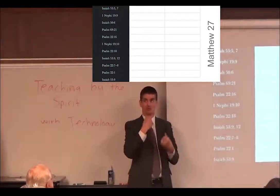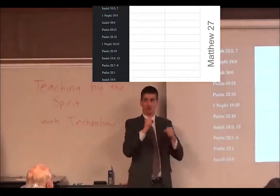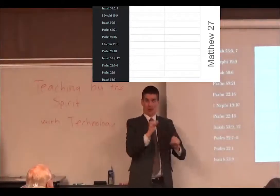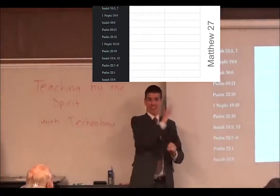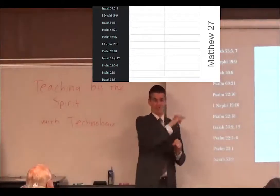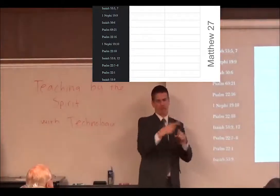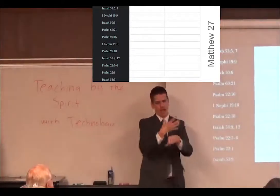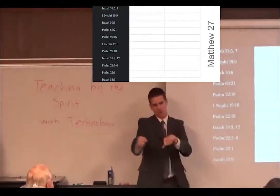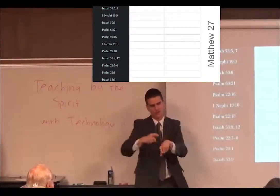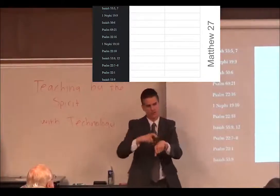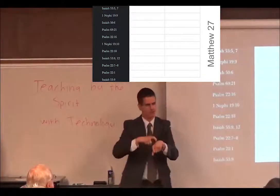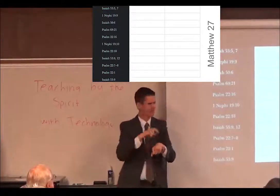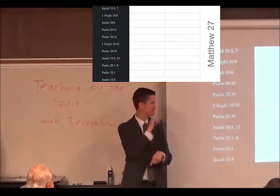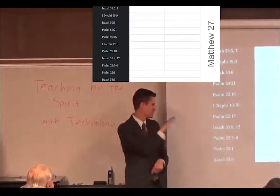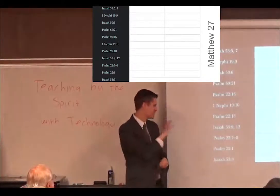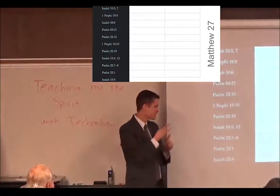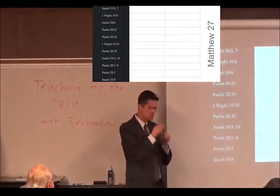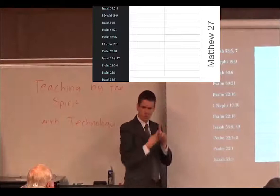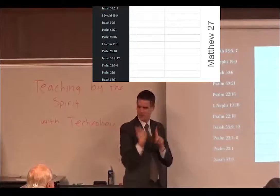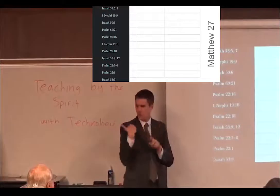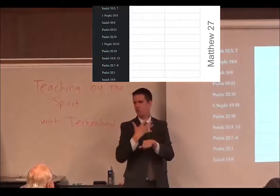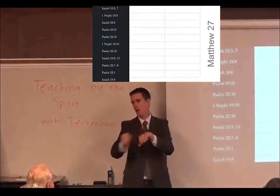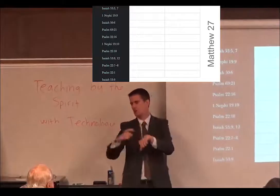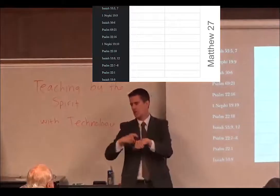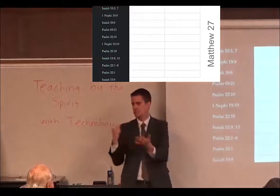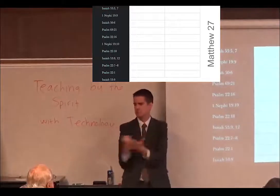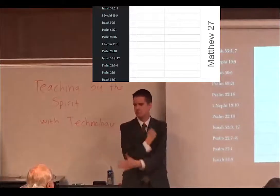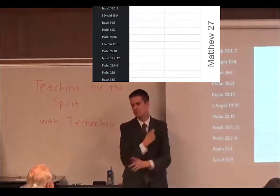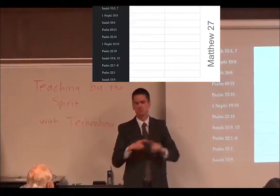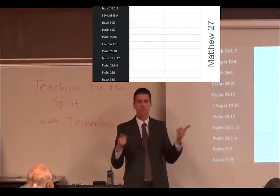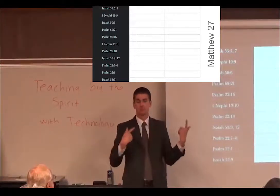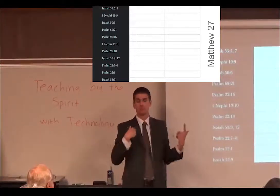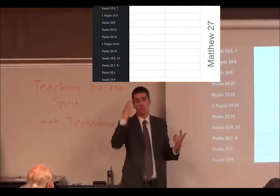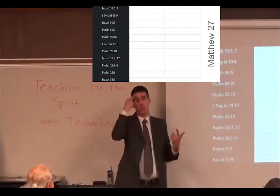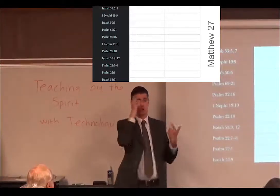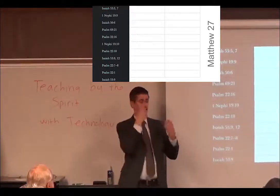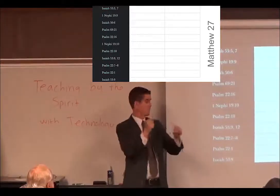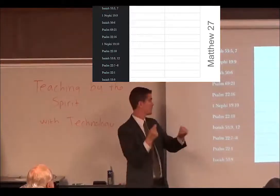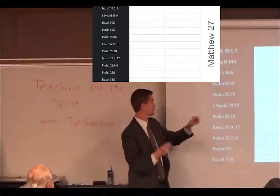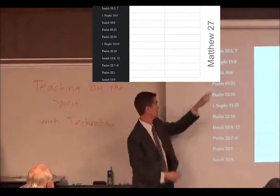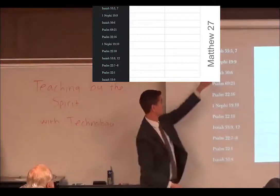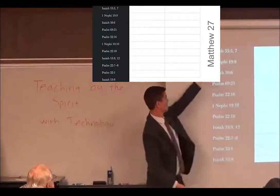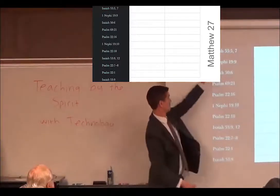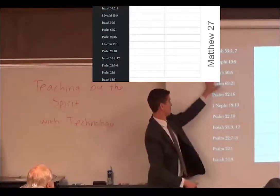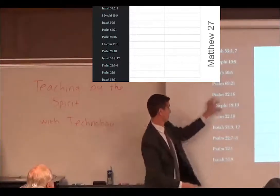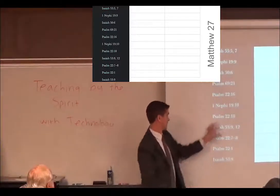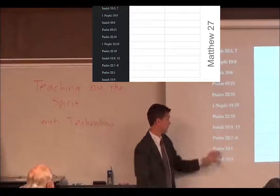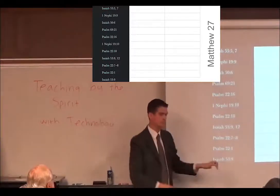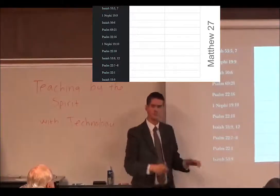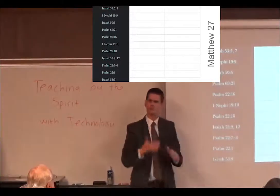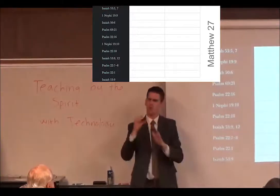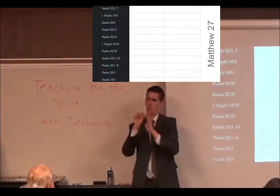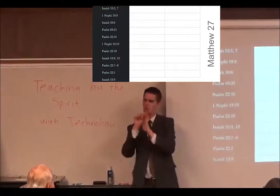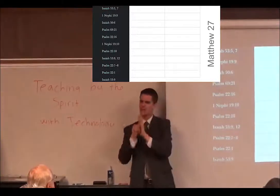for a class activity. I was going to try this, but there's just not time with this group. Anyway, But I thought it would be fun to try. You put